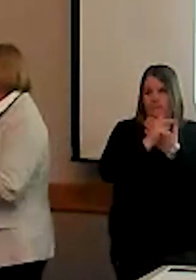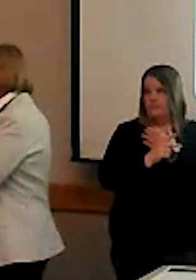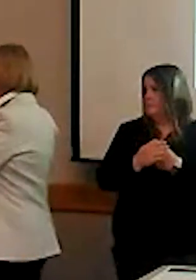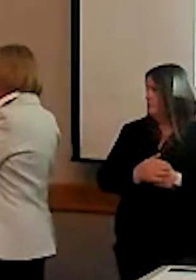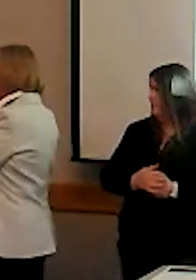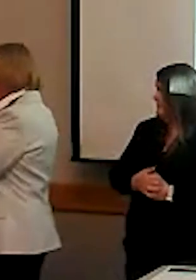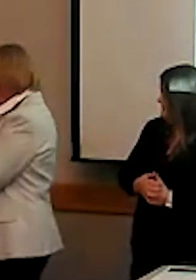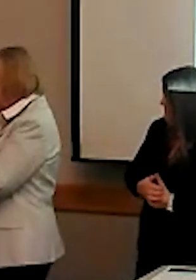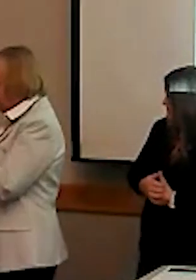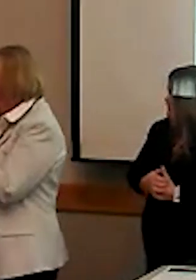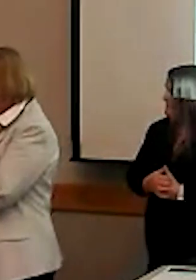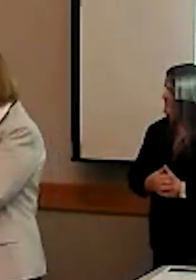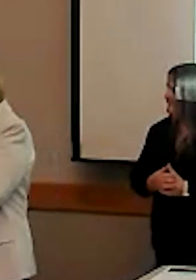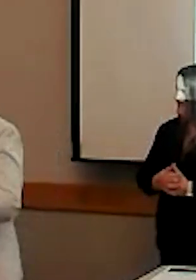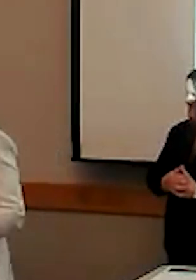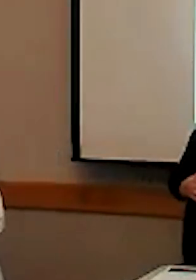Cool.